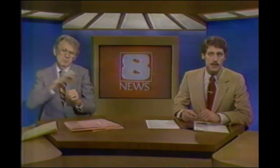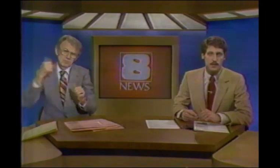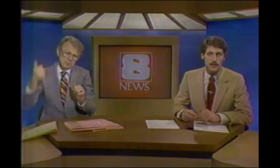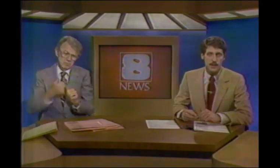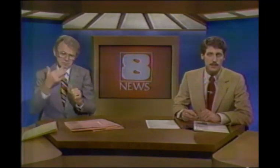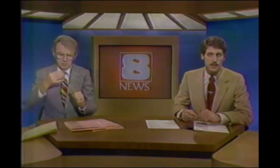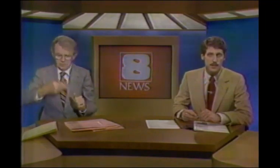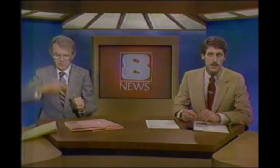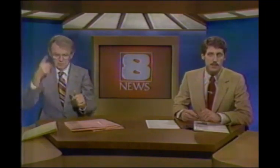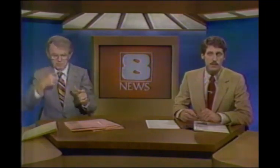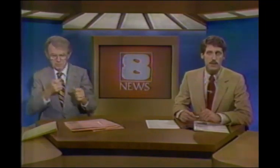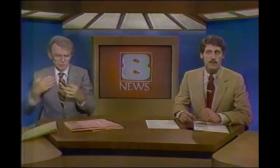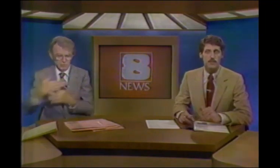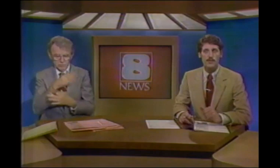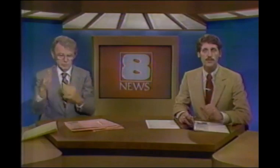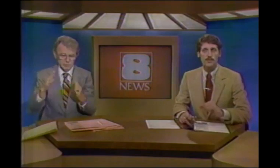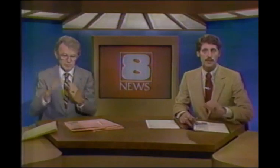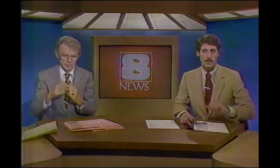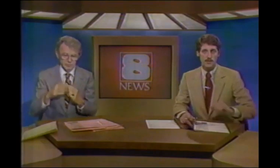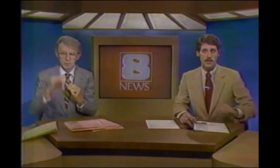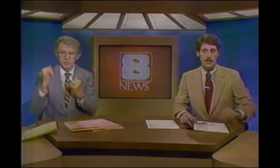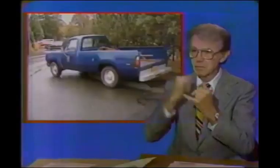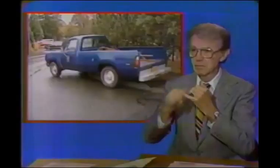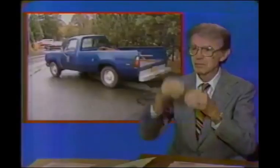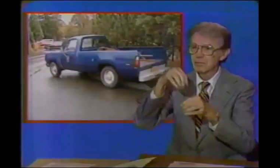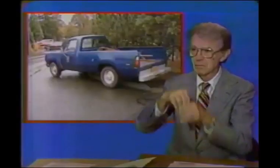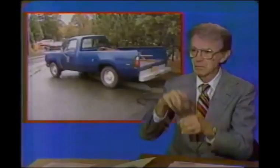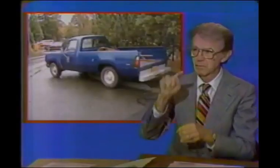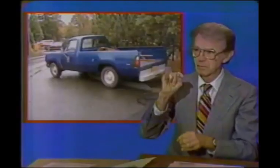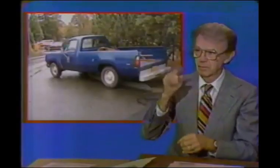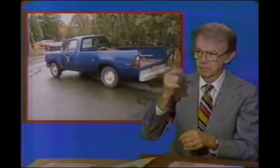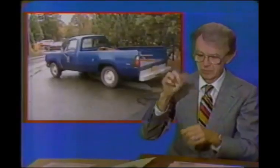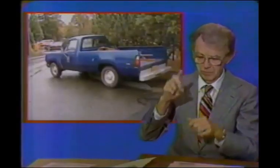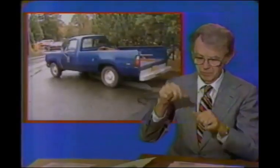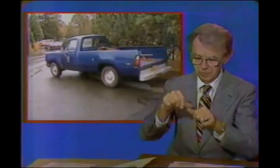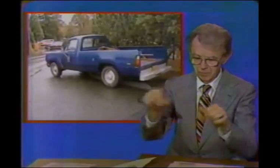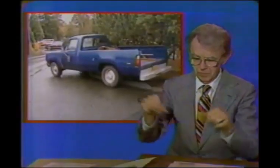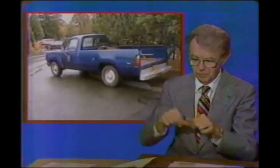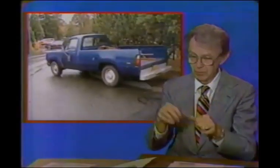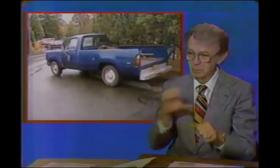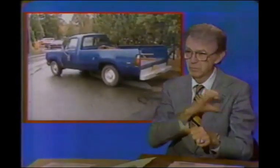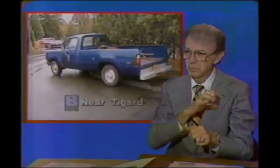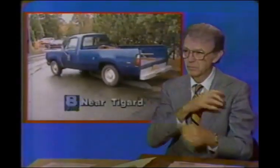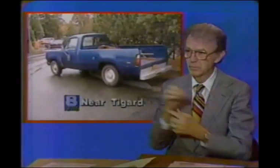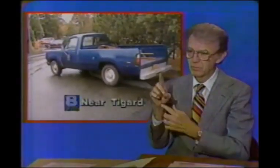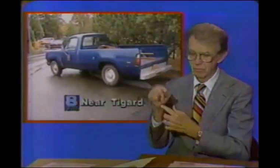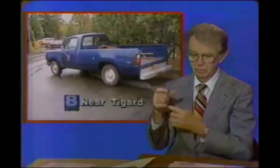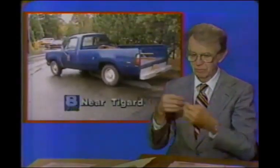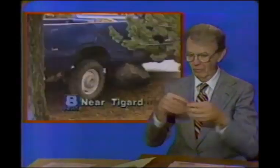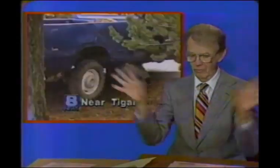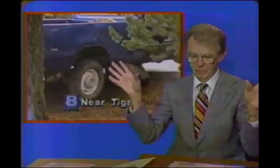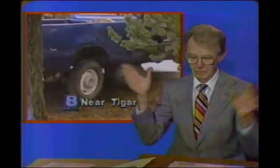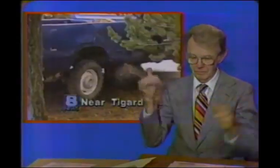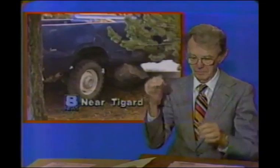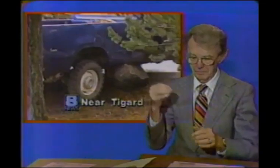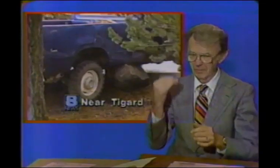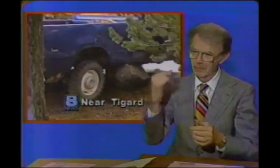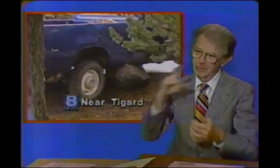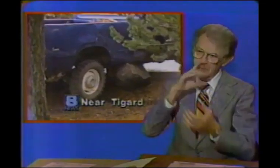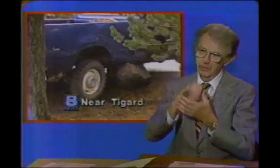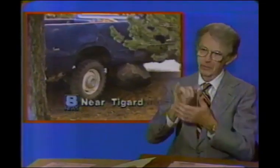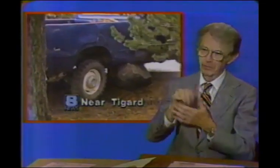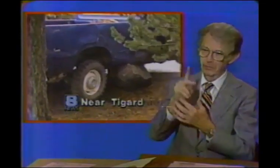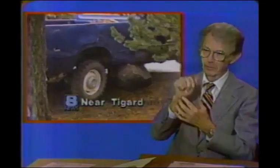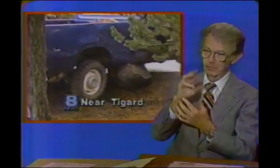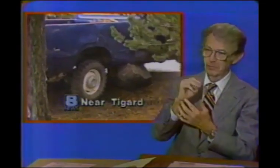late yesterday after escaping in one of the prison's trucks. The chase ended up in the Tigard area, where police and dogs lost track of him. It's believed